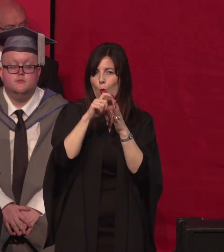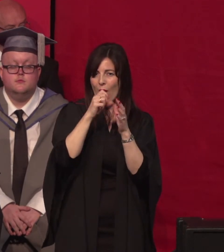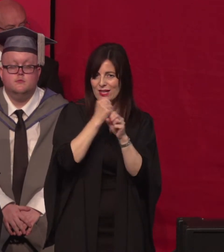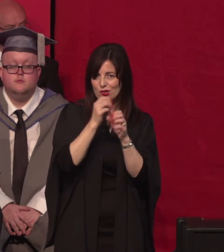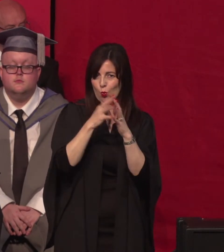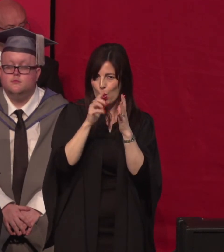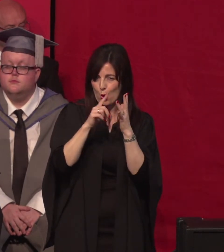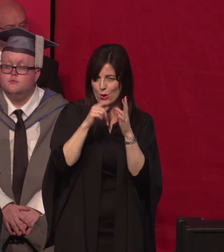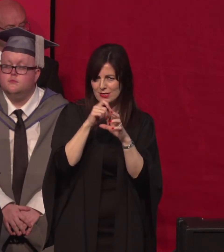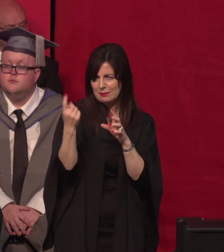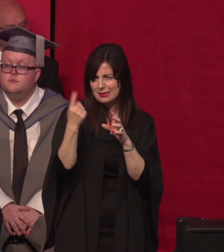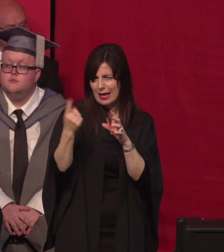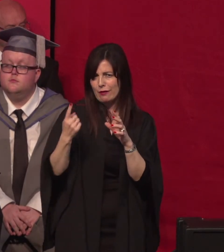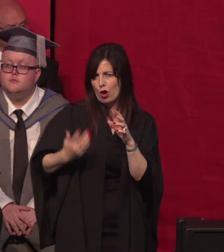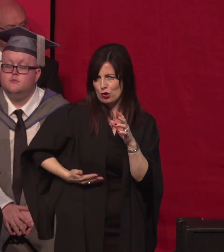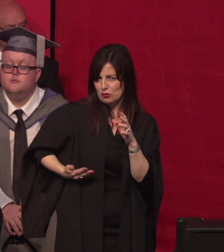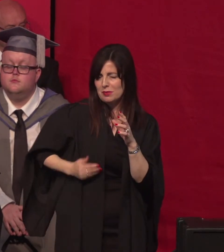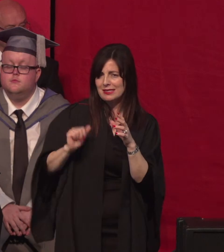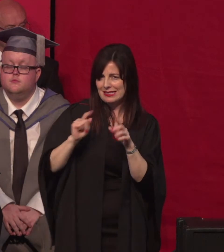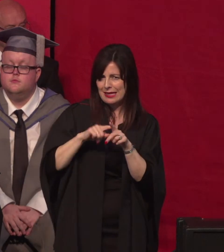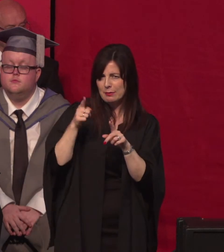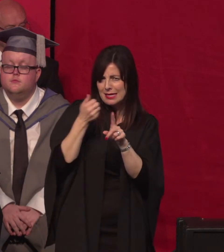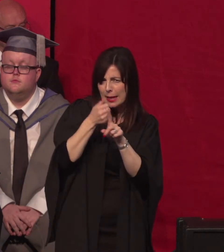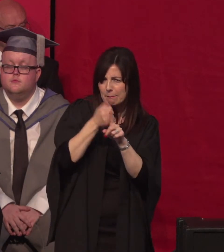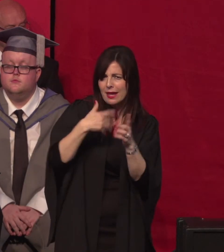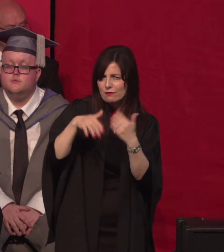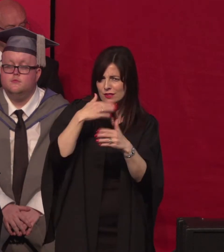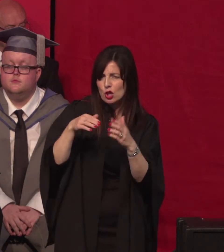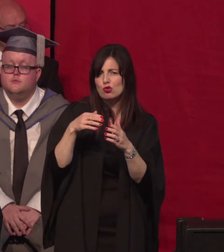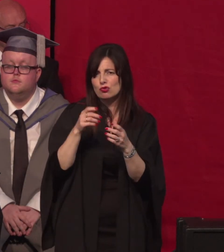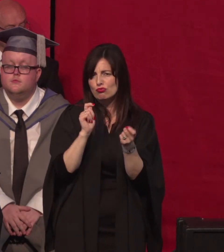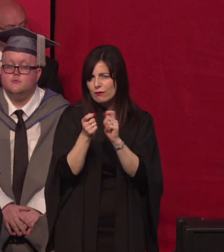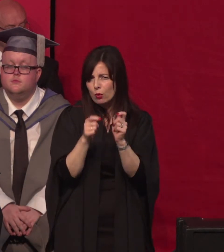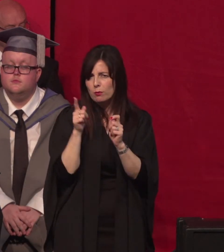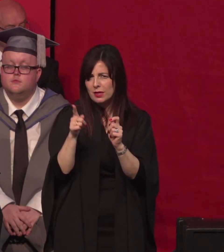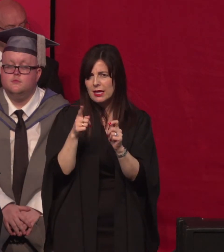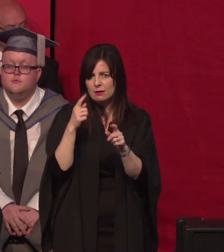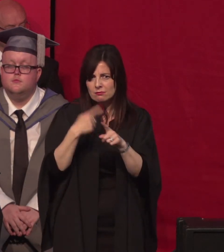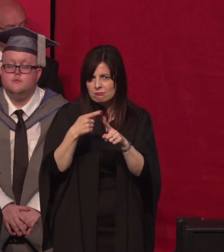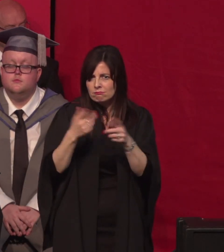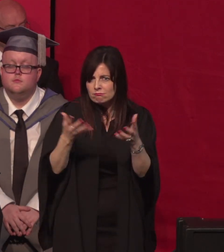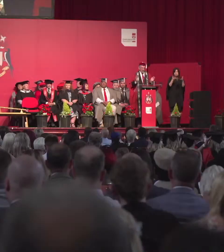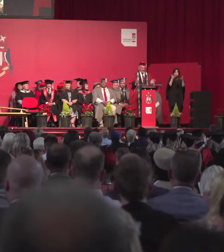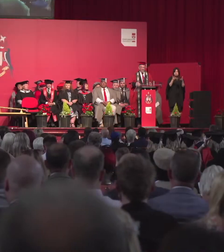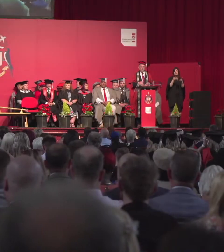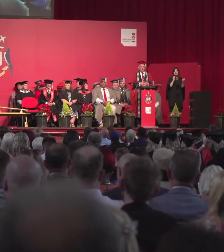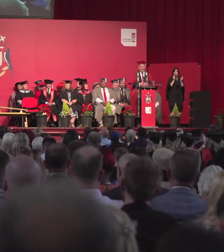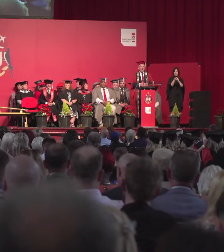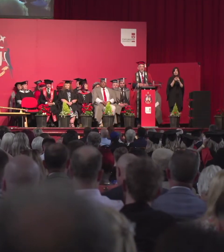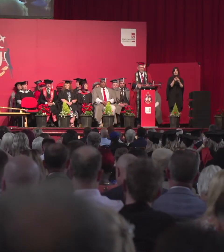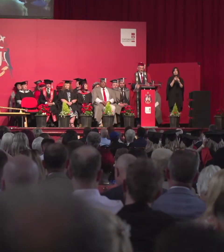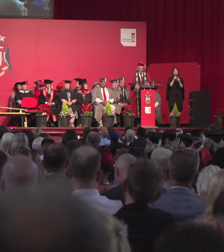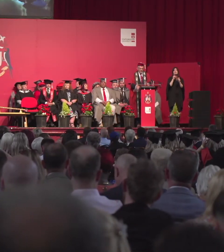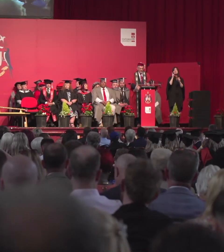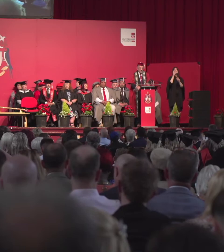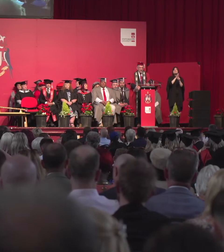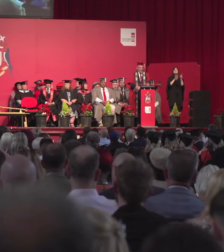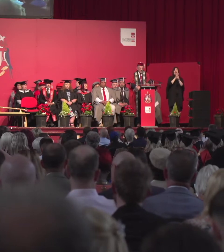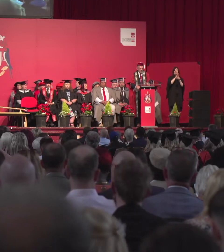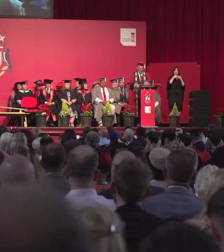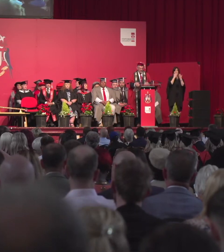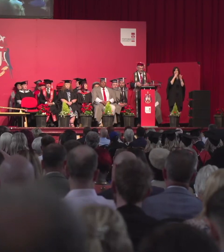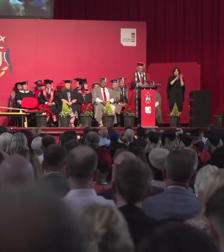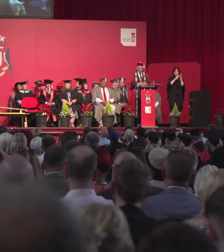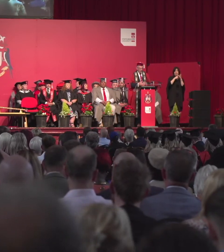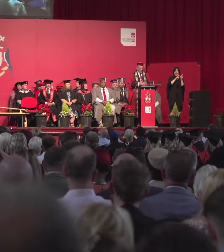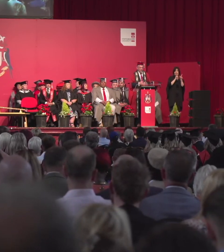of his time, campaigner for social reform, and a catalyst for change. On Staffordshire Day, 1st of May this year,